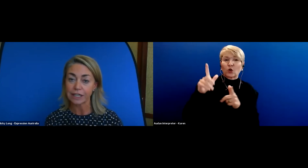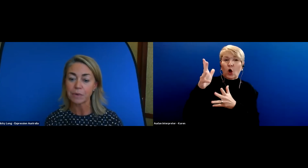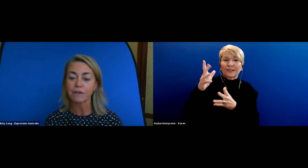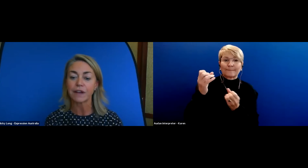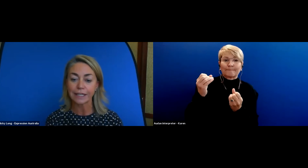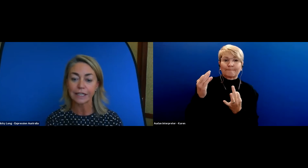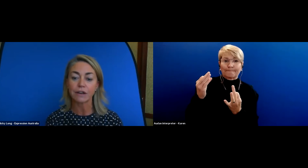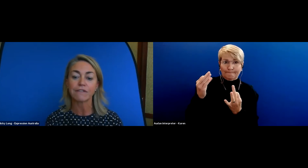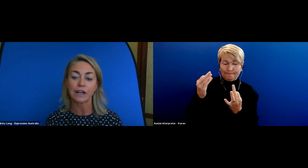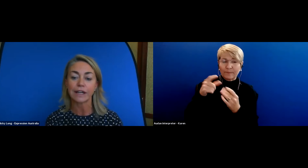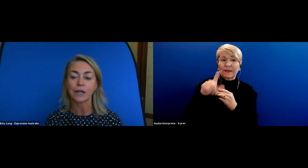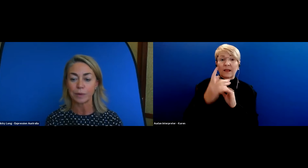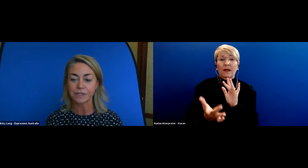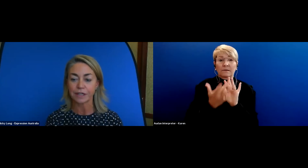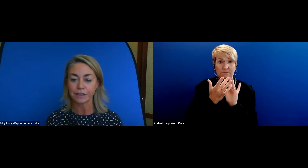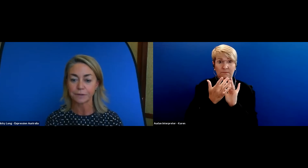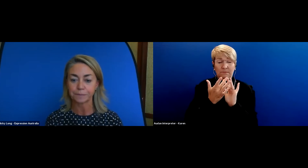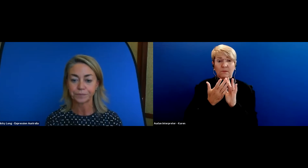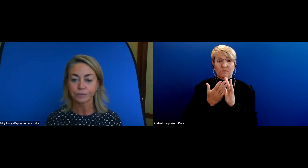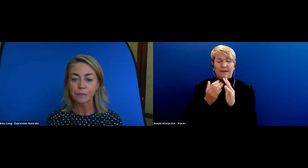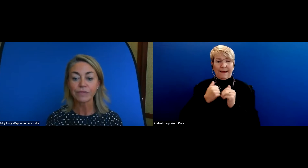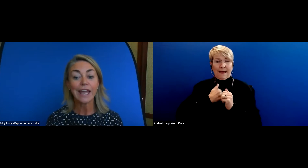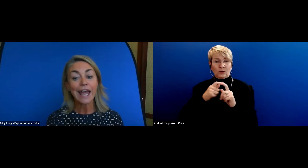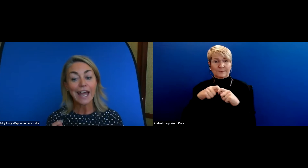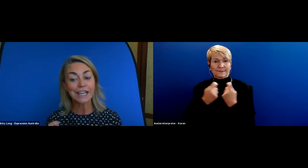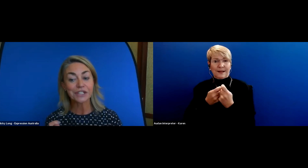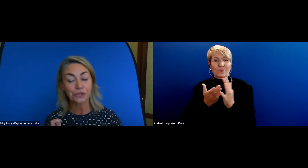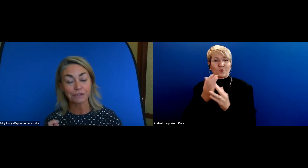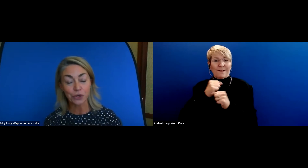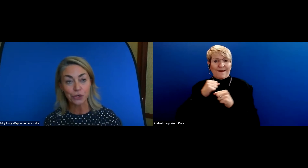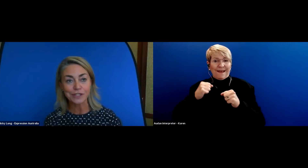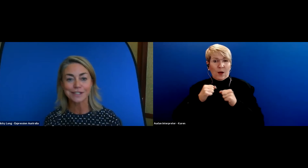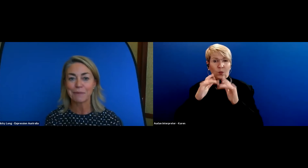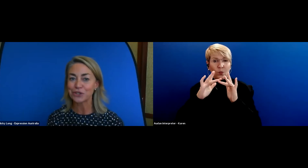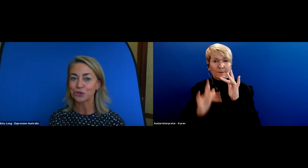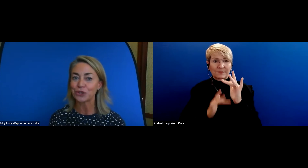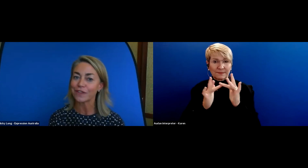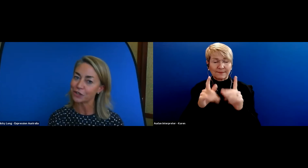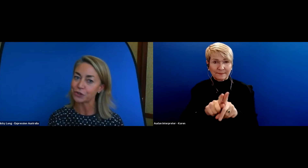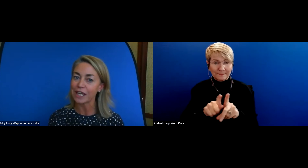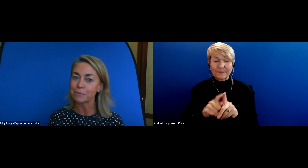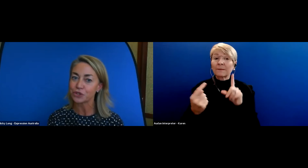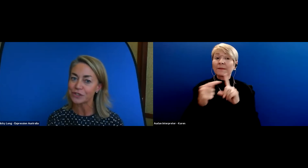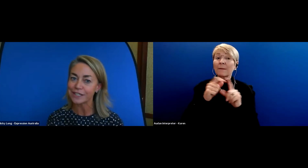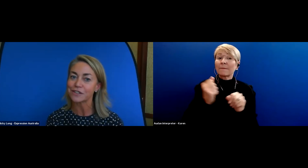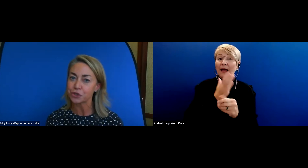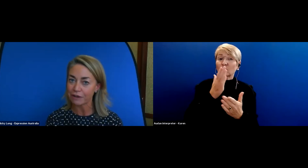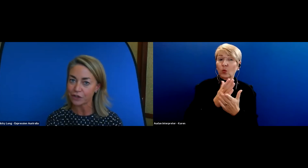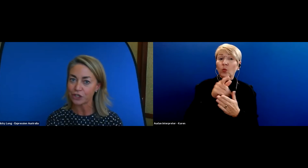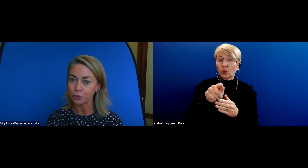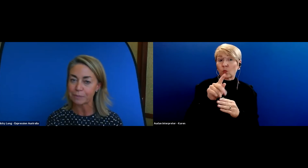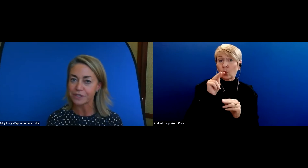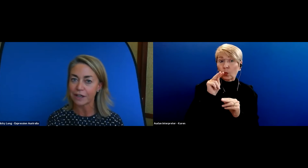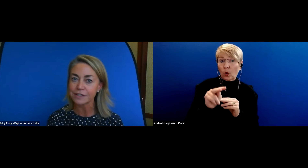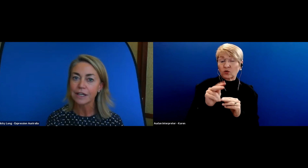our team, again, via our website. And of course, make sure that you keep tuned in to our